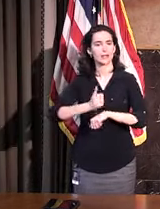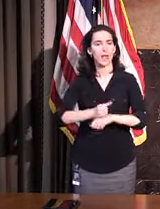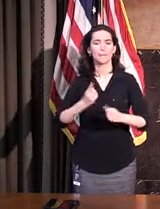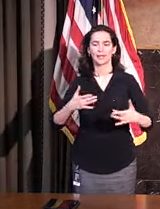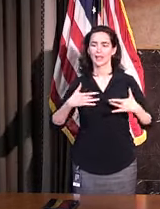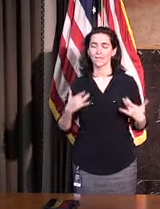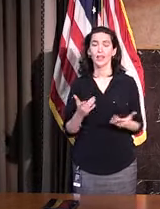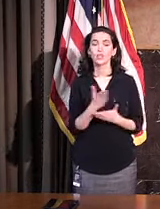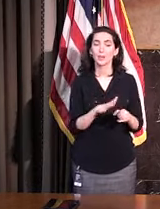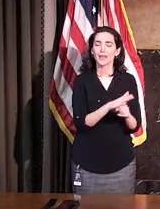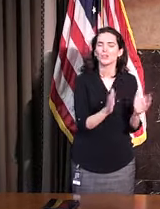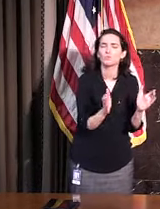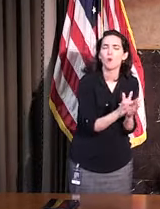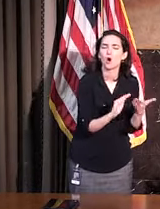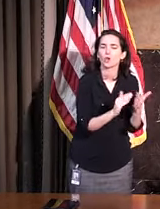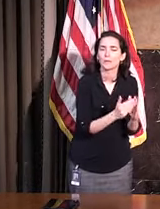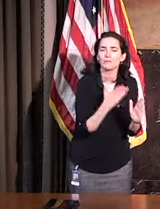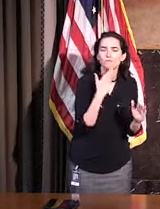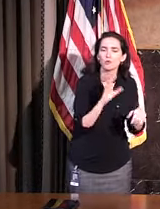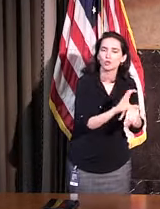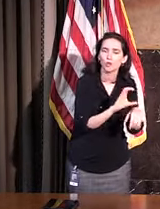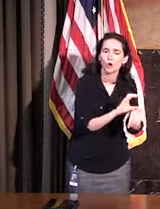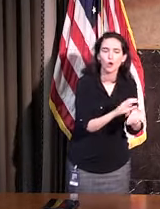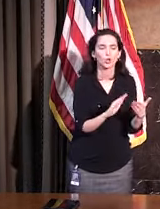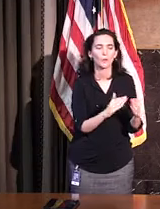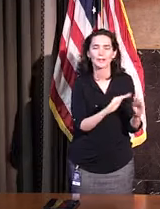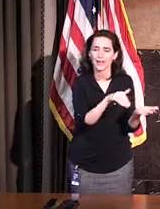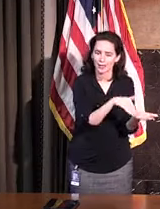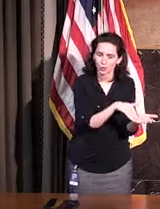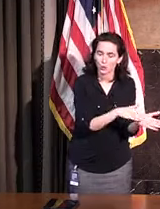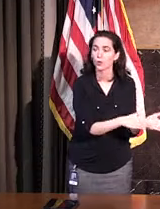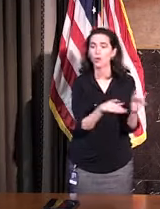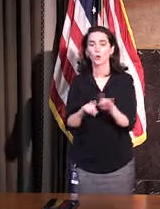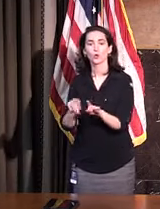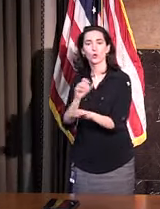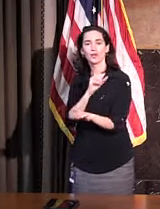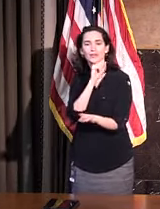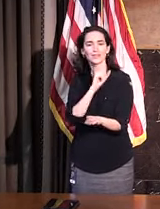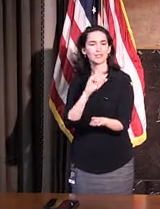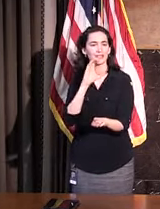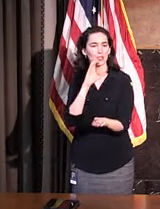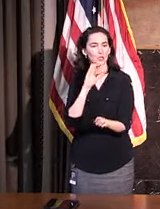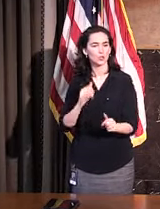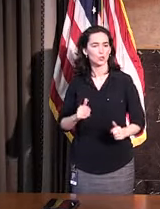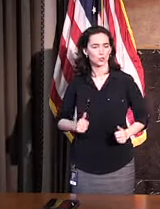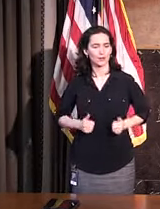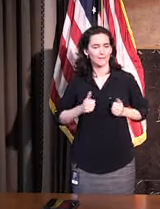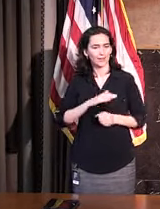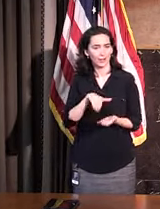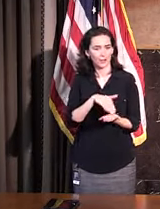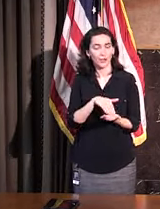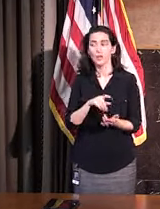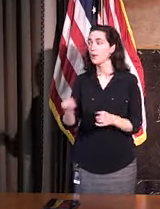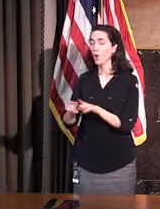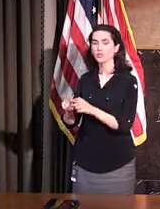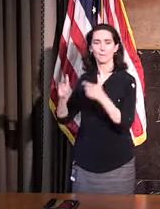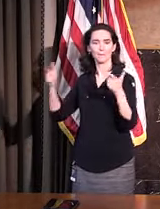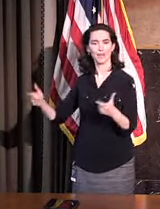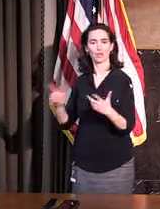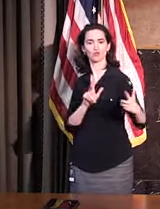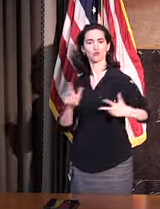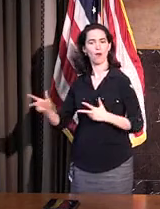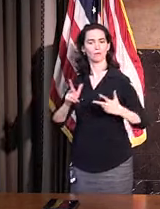very small community events at a church or a community center to a senior living facility to even very, very large drive-through